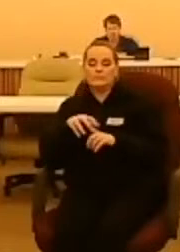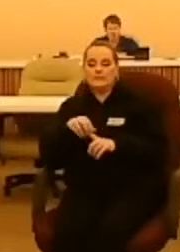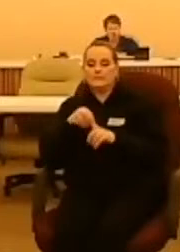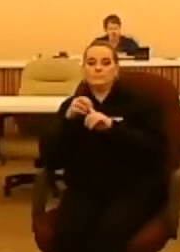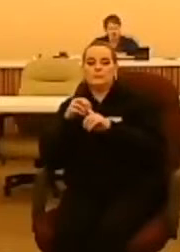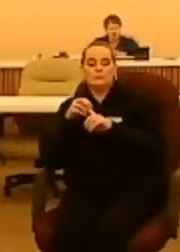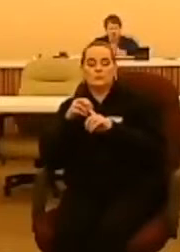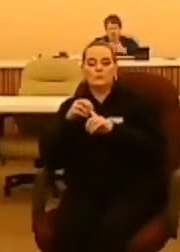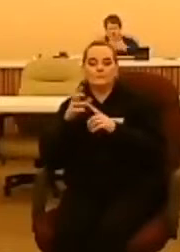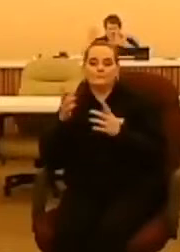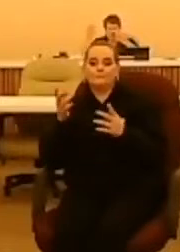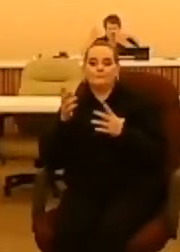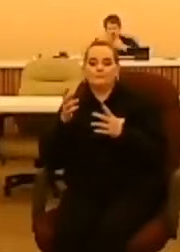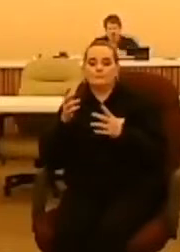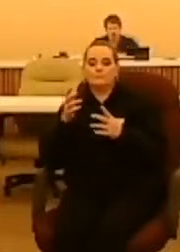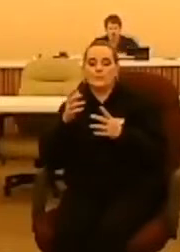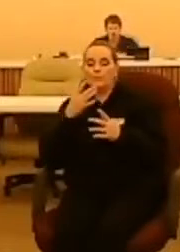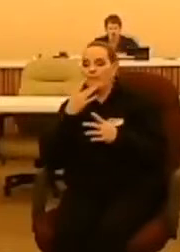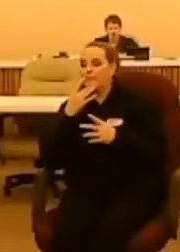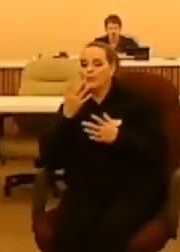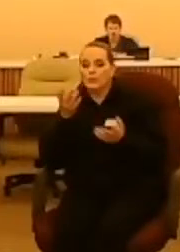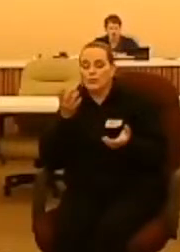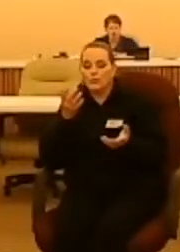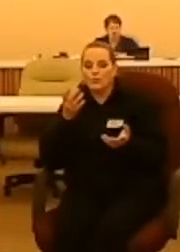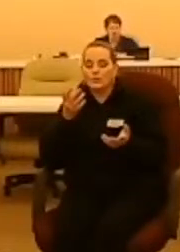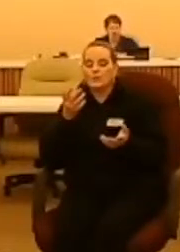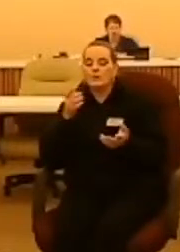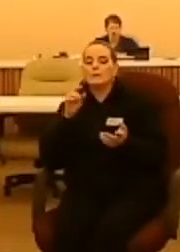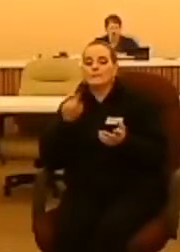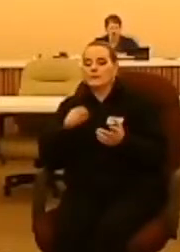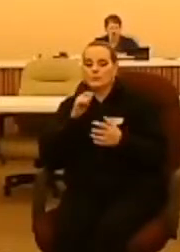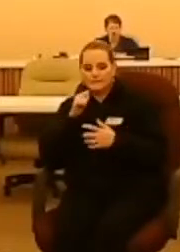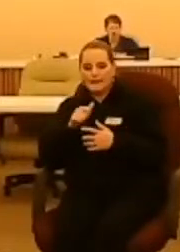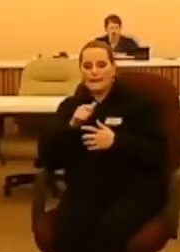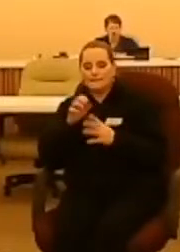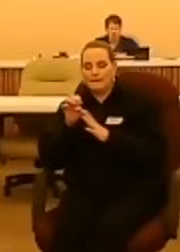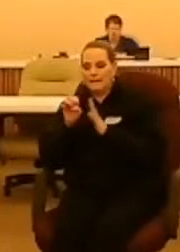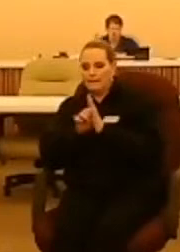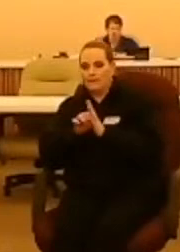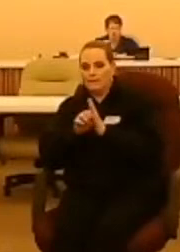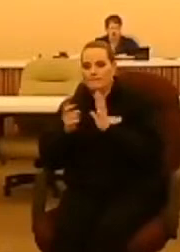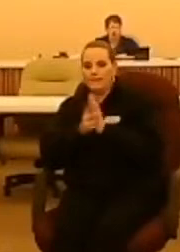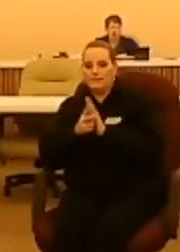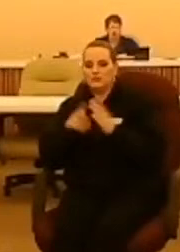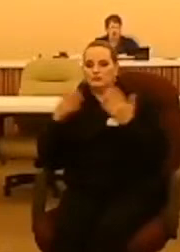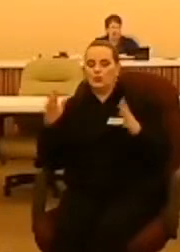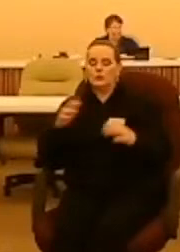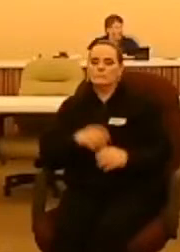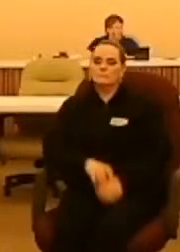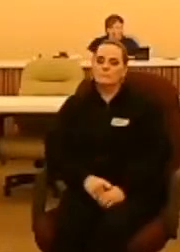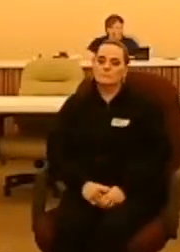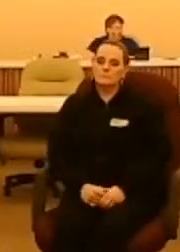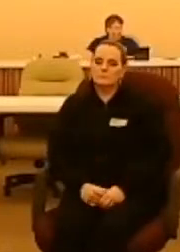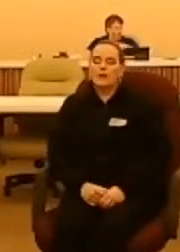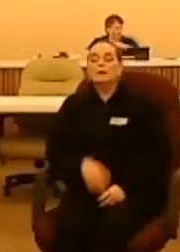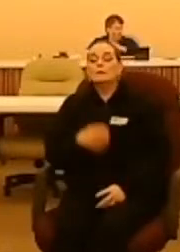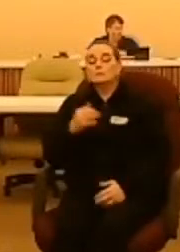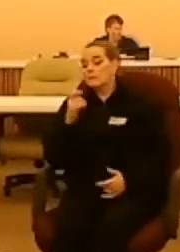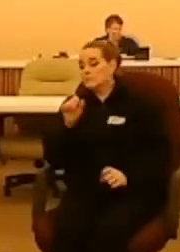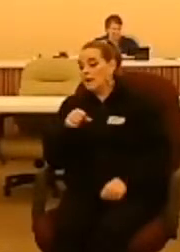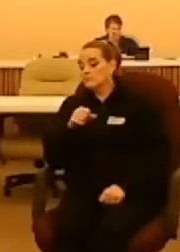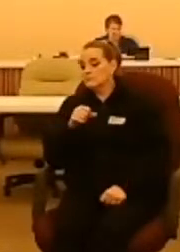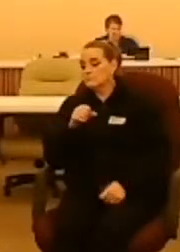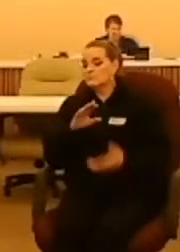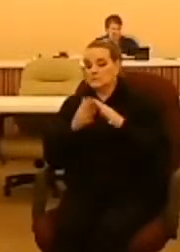no special favors done. This was not an ethical violation done. Now, could the town